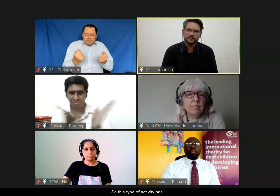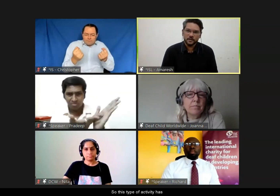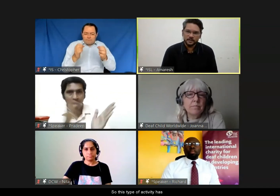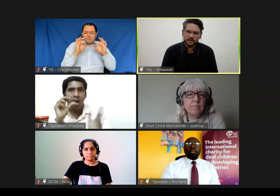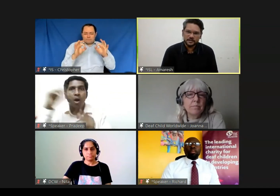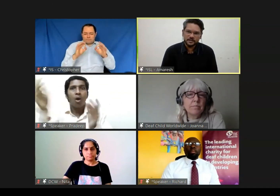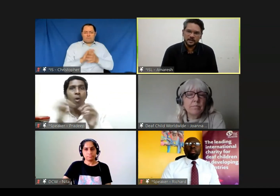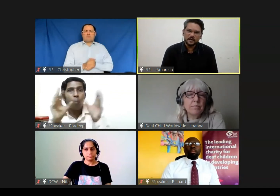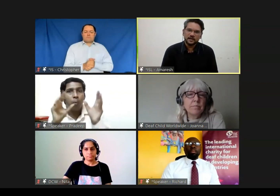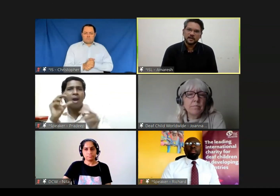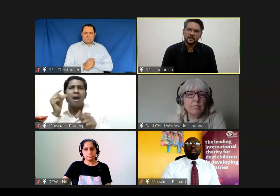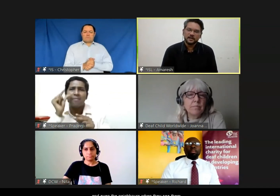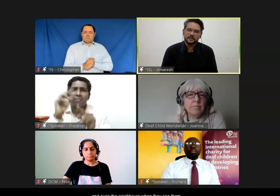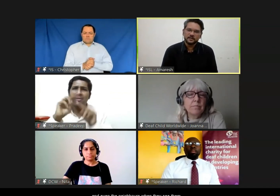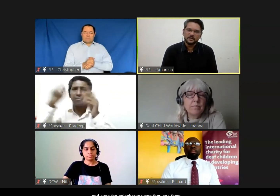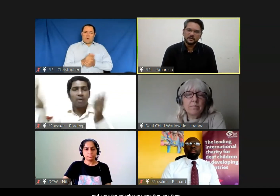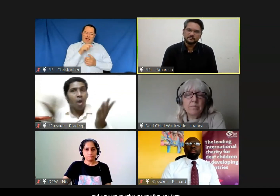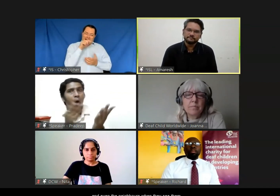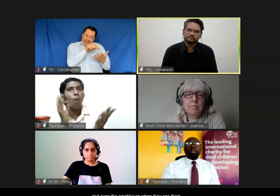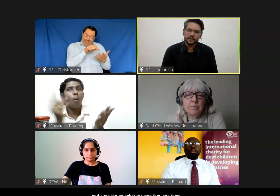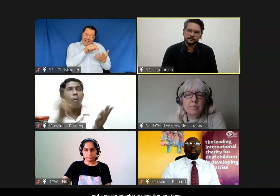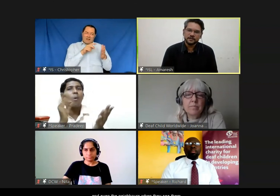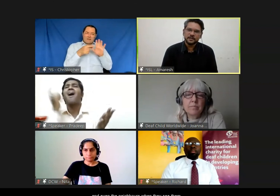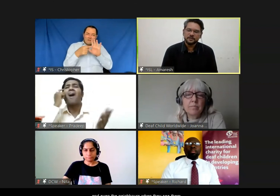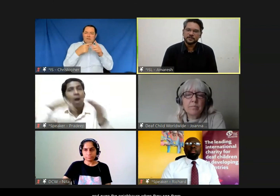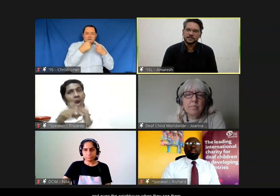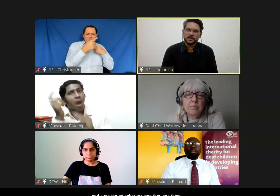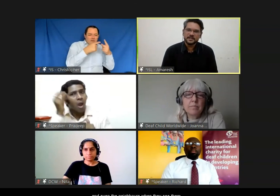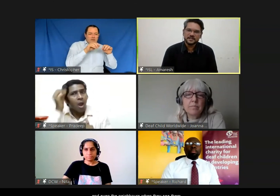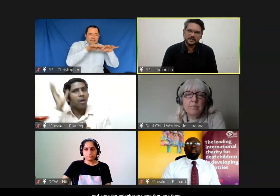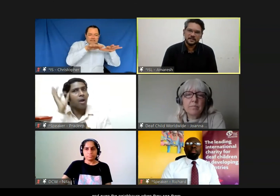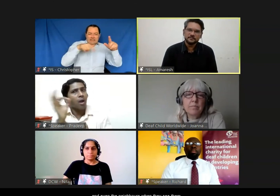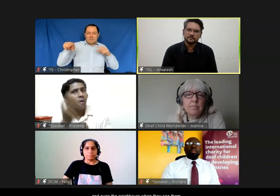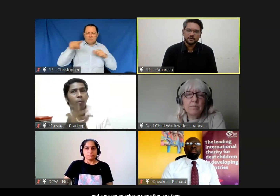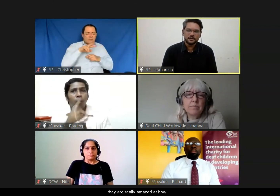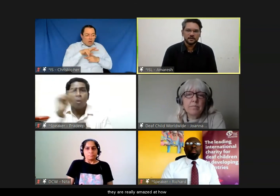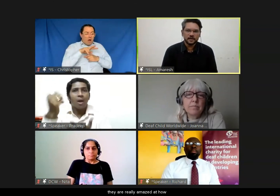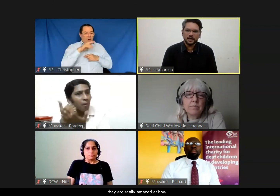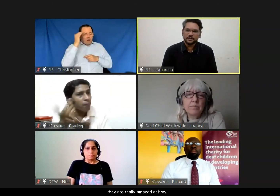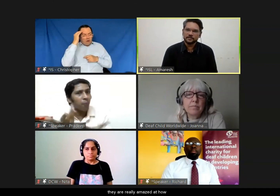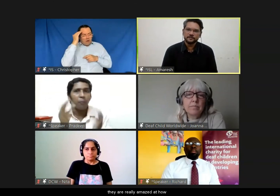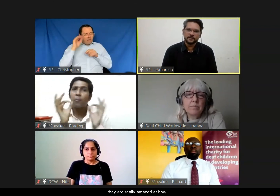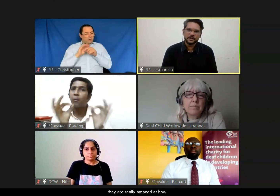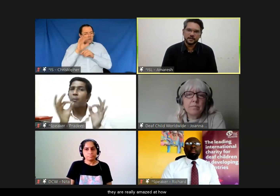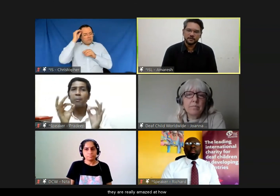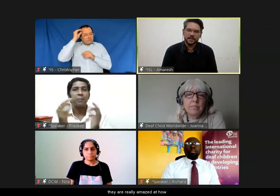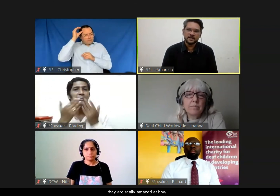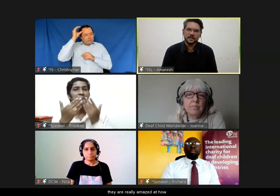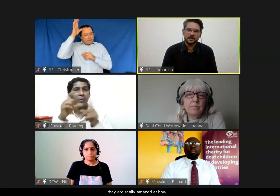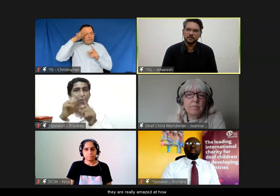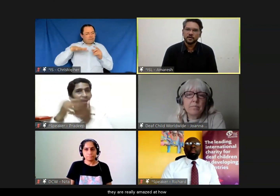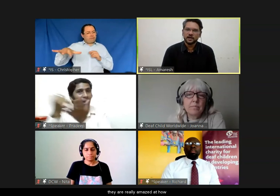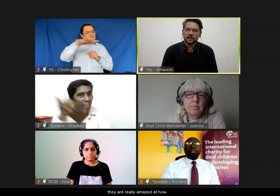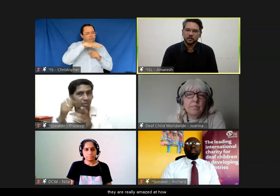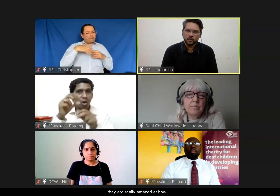created a lot of awareness. And even the neighbors, when they see them, they are kind of really amazed